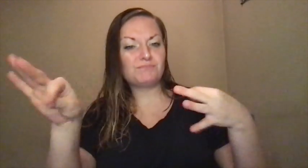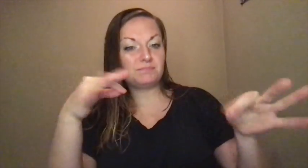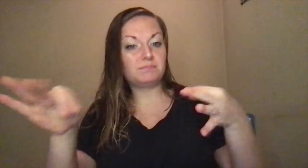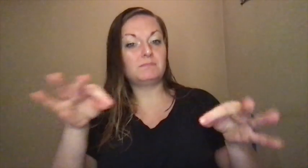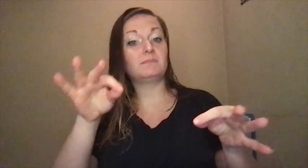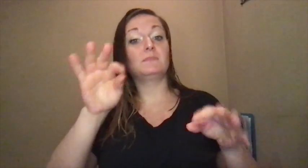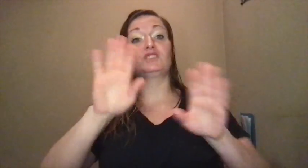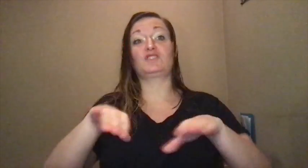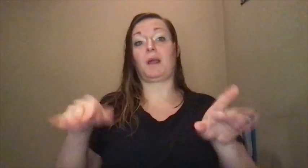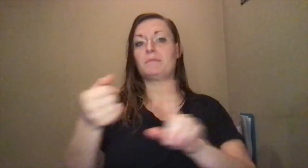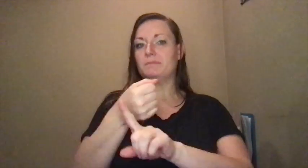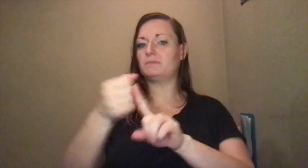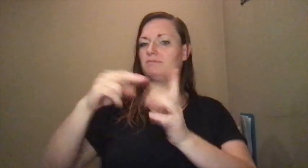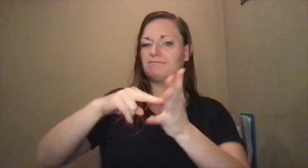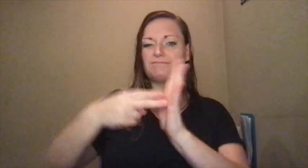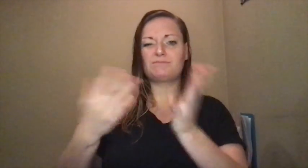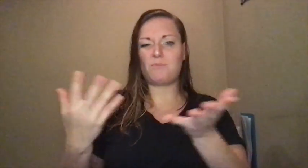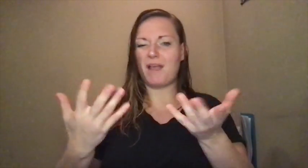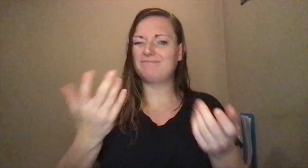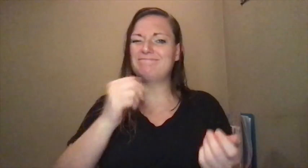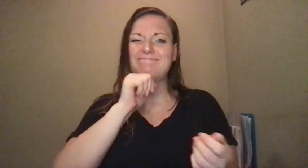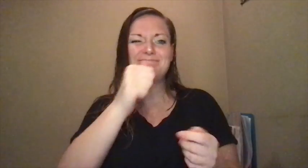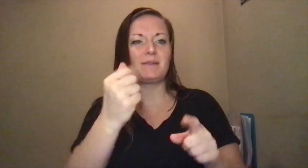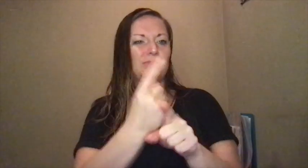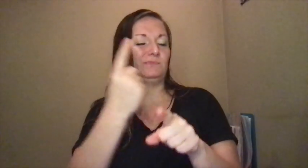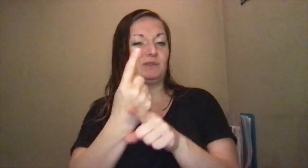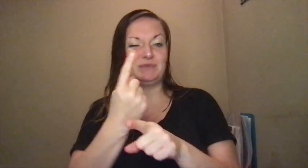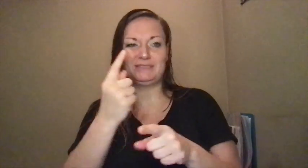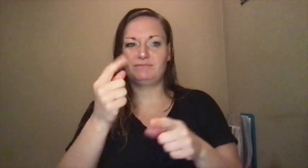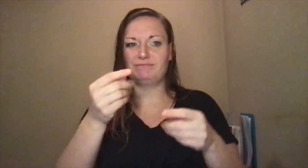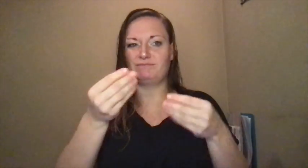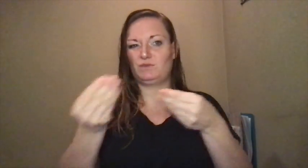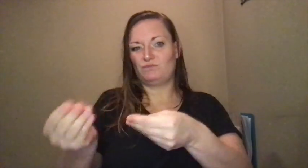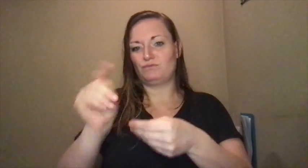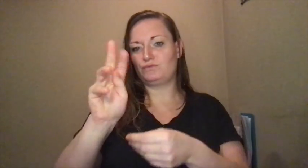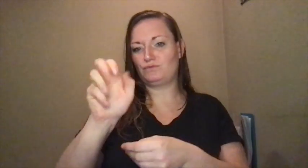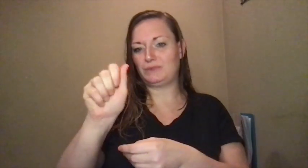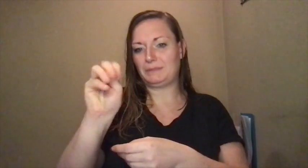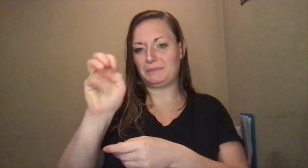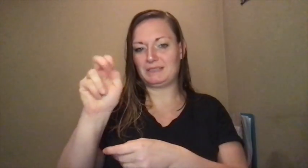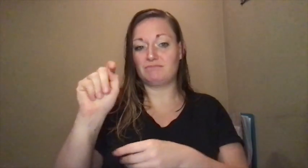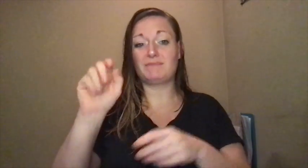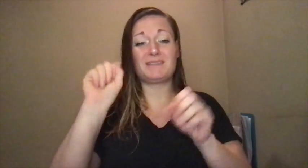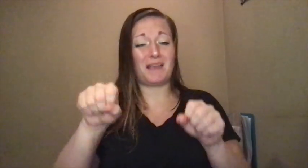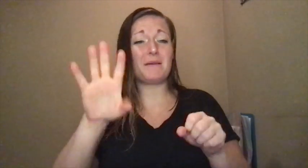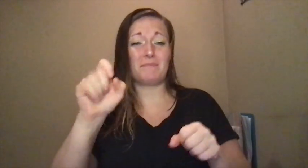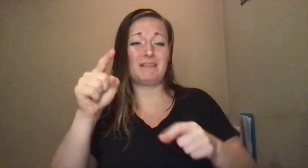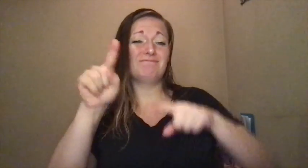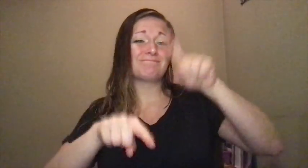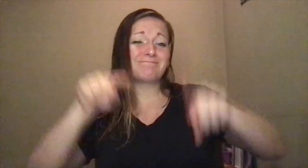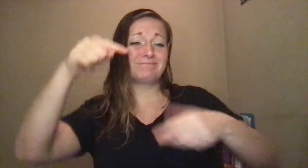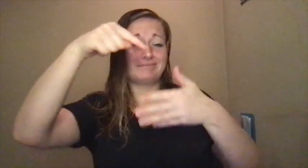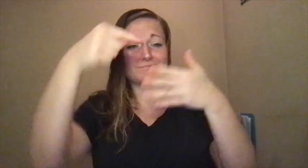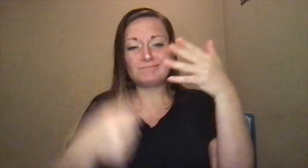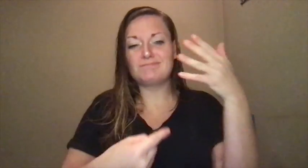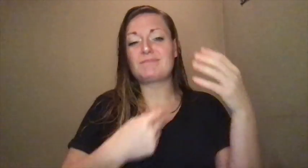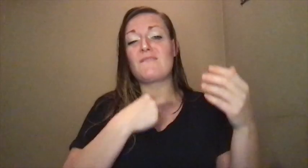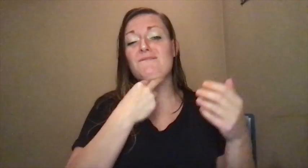and as a result of that, the first thing we need is a jail for our doing this. I put this cage here, and it looks great, because Mario can't get into